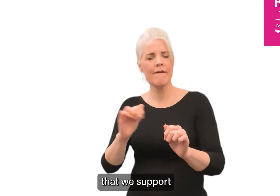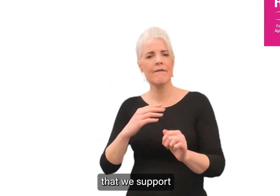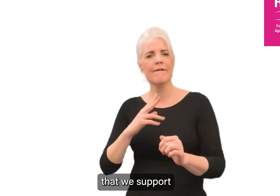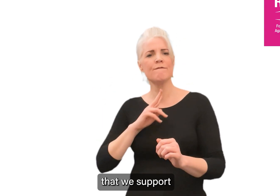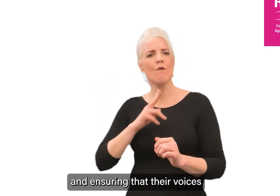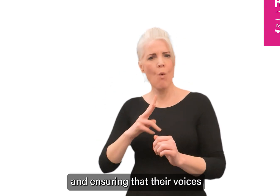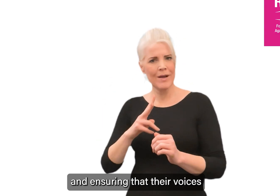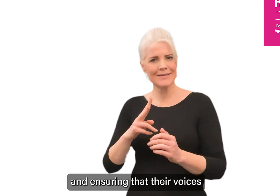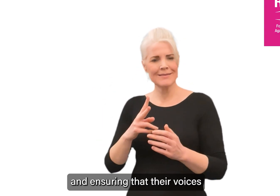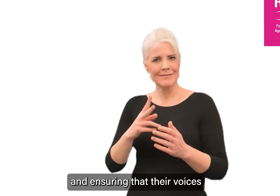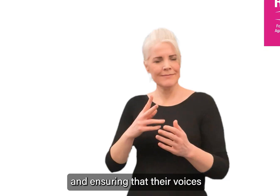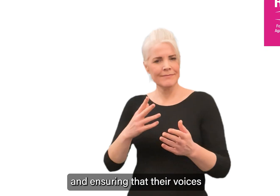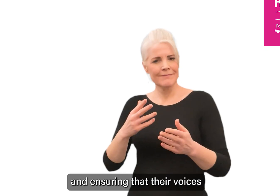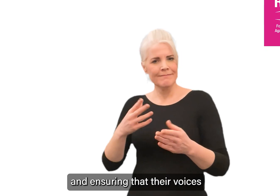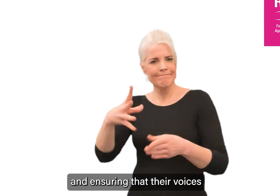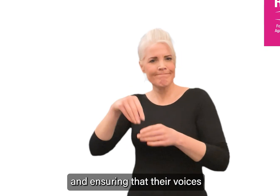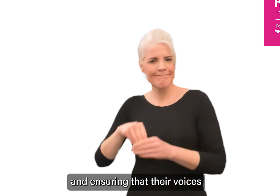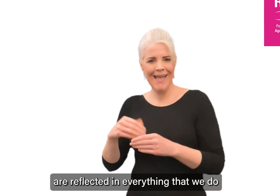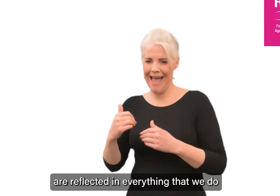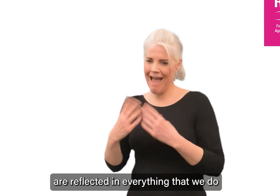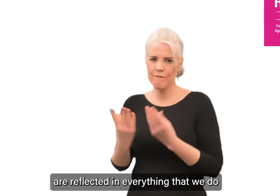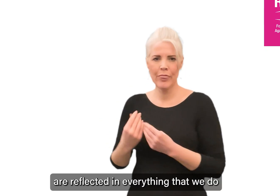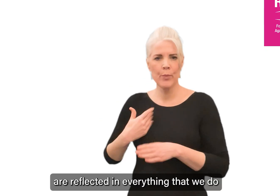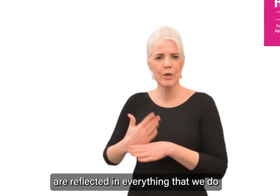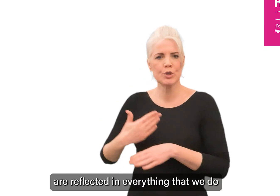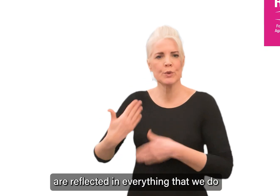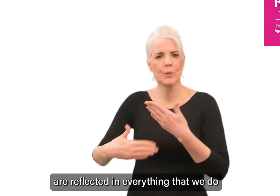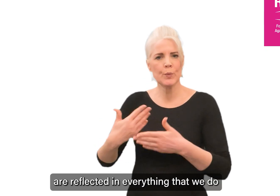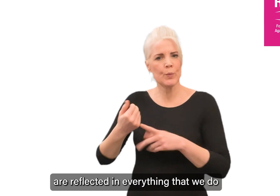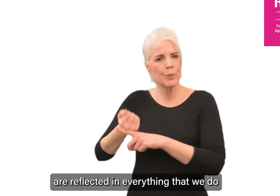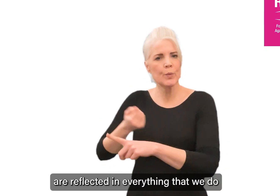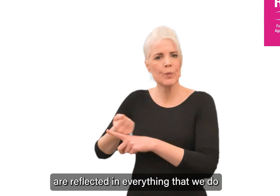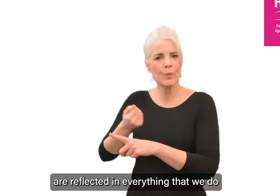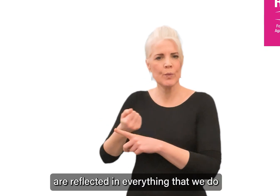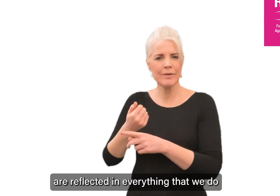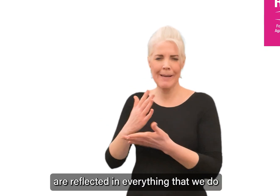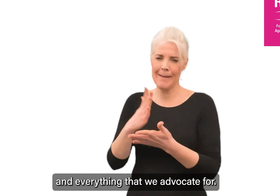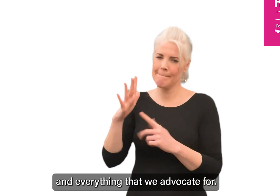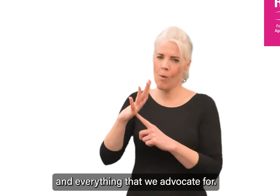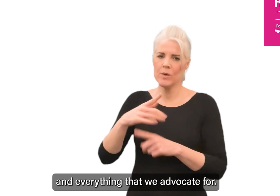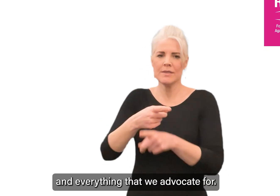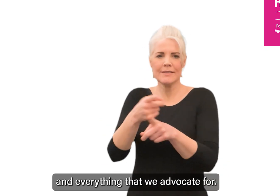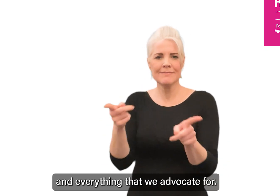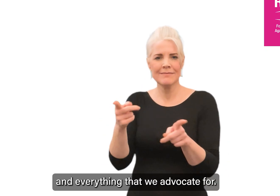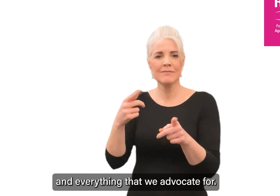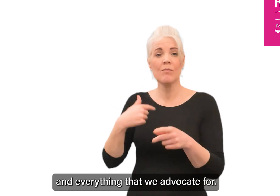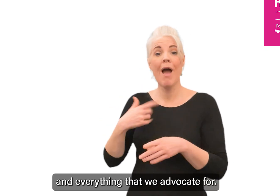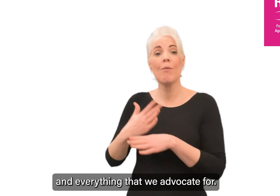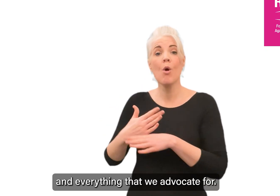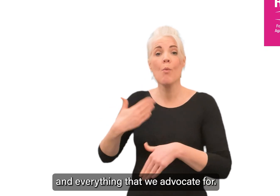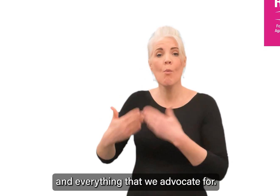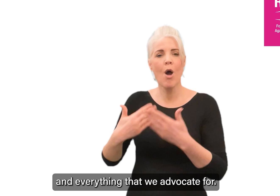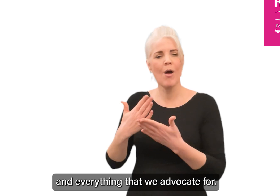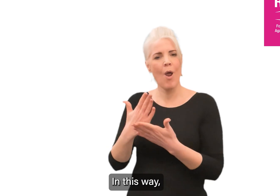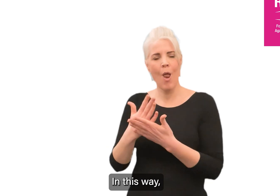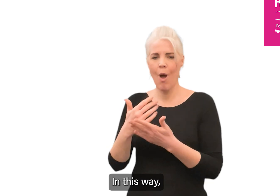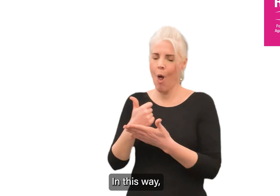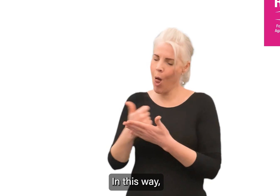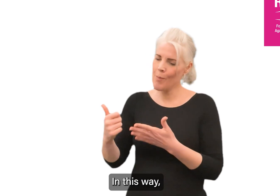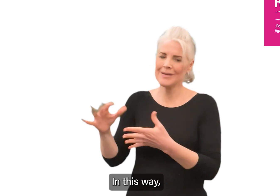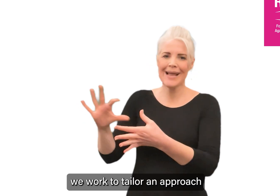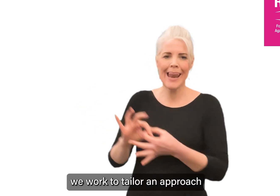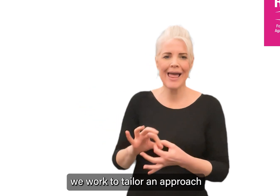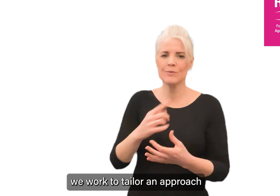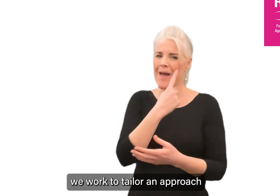support and ensuring that their voices are reflected in everything that we do and everything that we advocate for. In